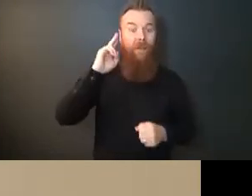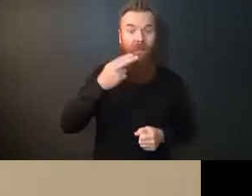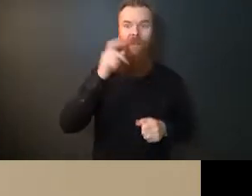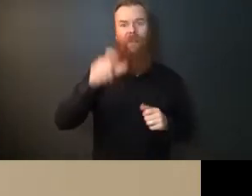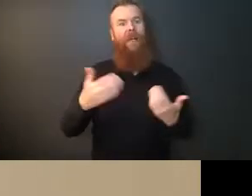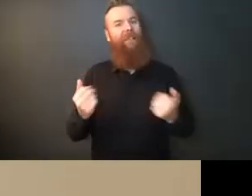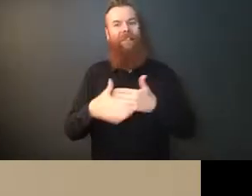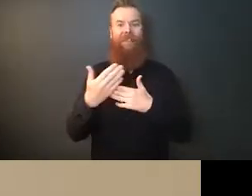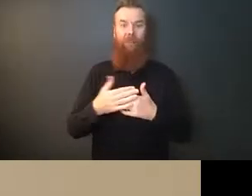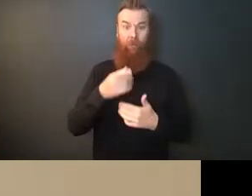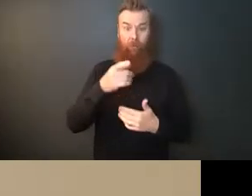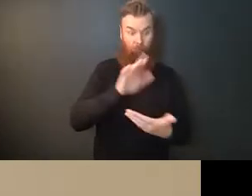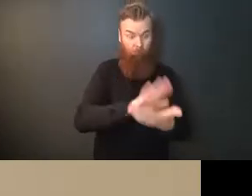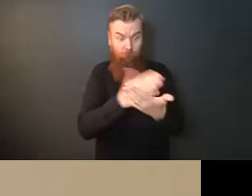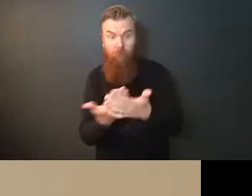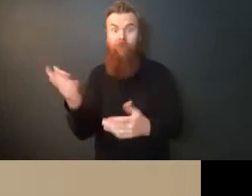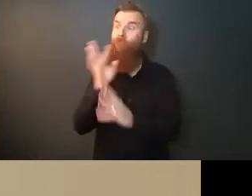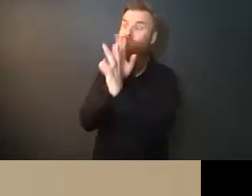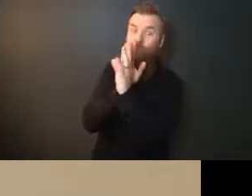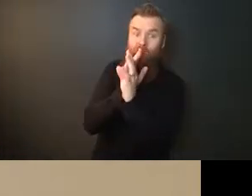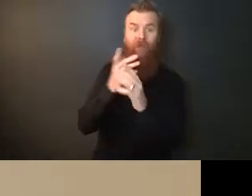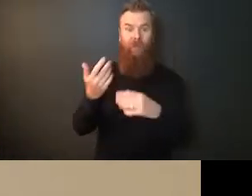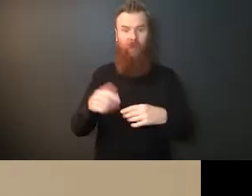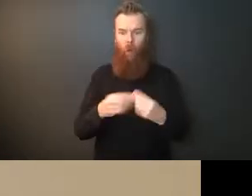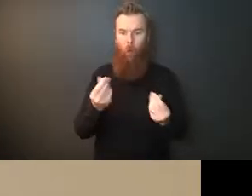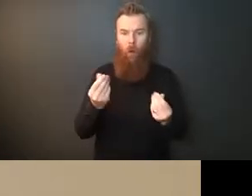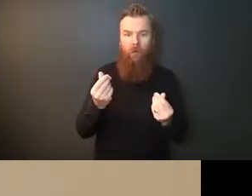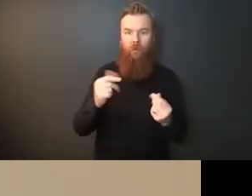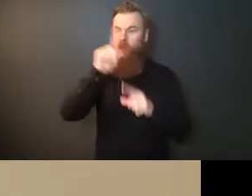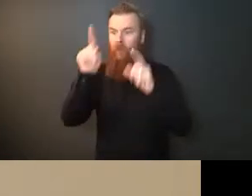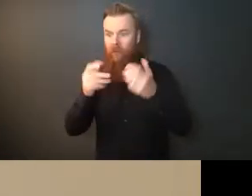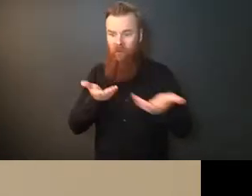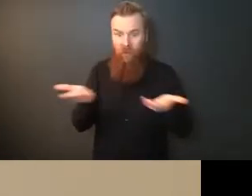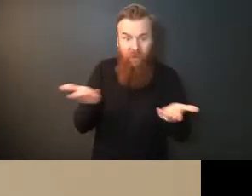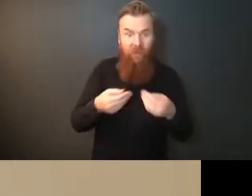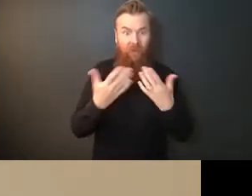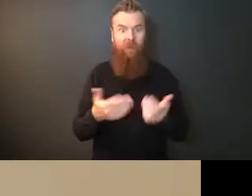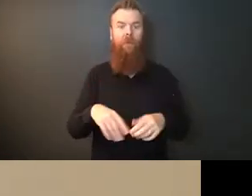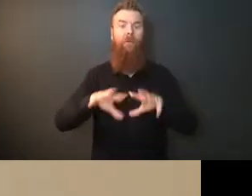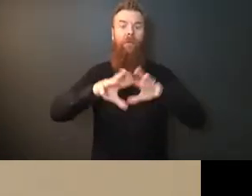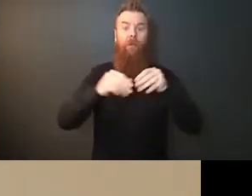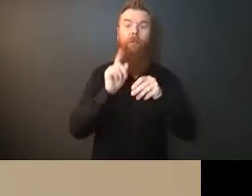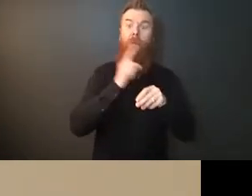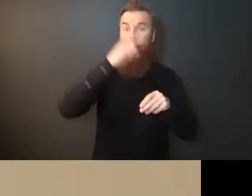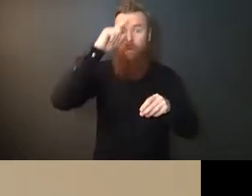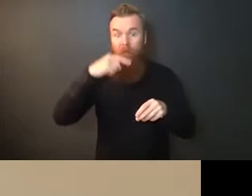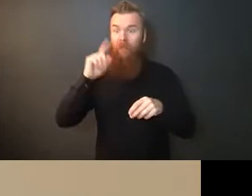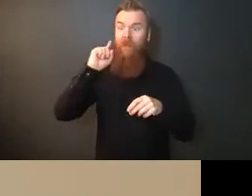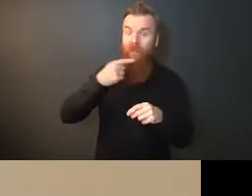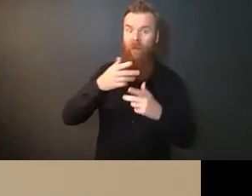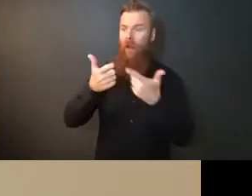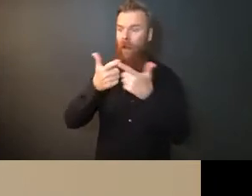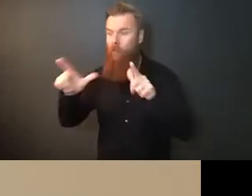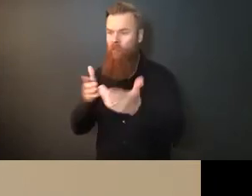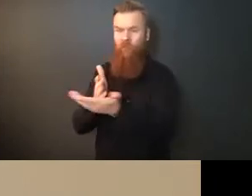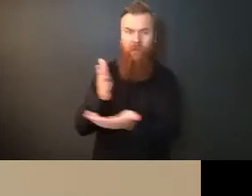services will be provided for families with deaf babies without question with the result, language rights, and ideal language and life development.